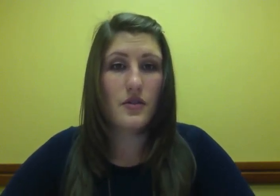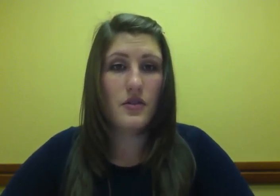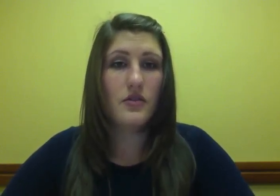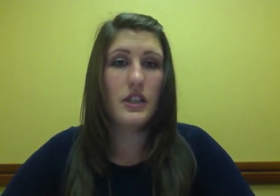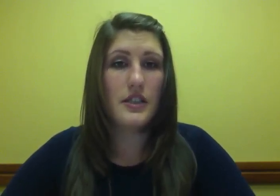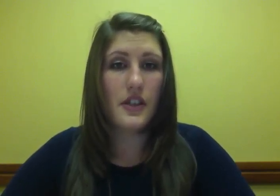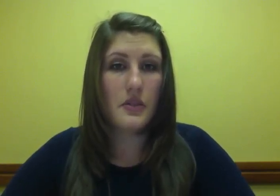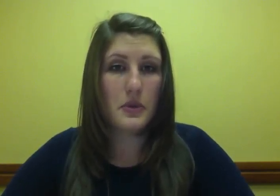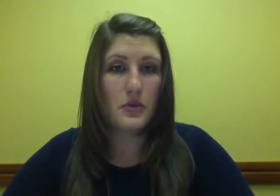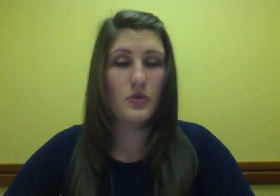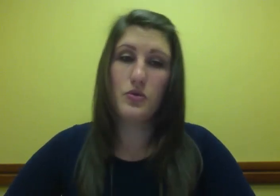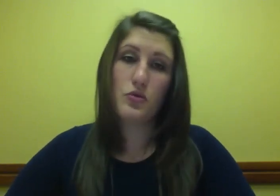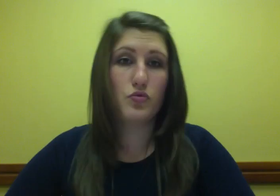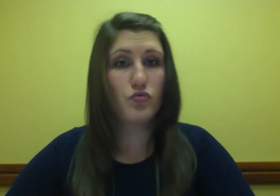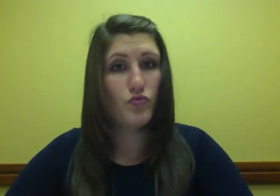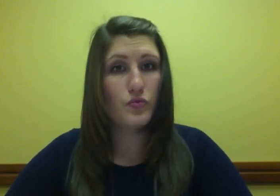Natural, lots of animals.